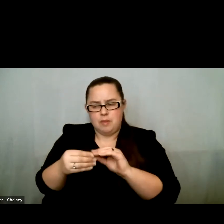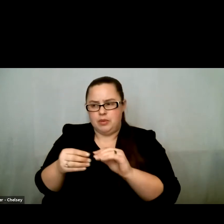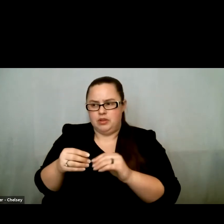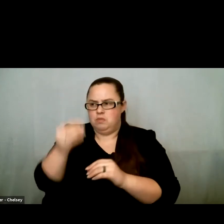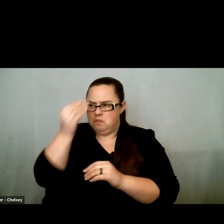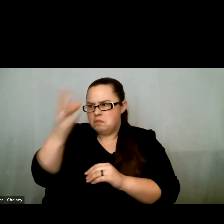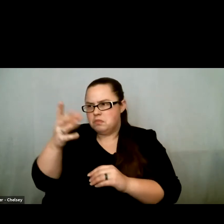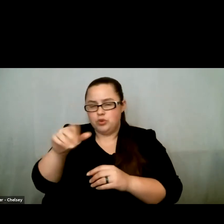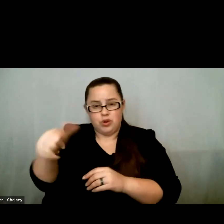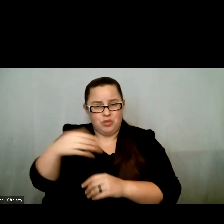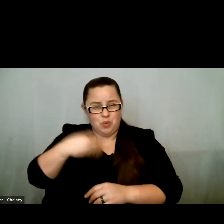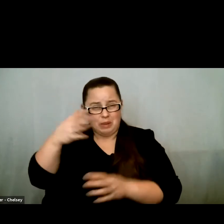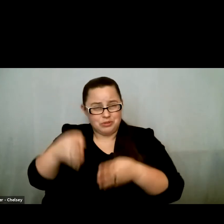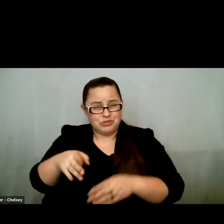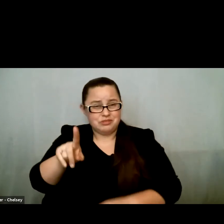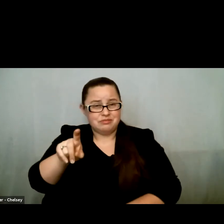person?